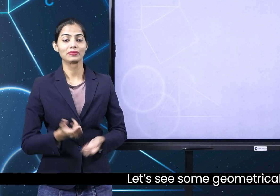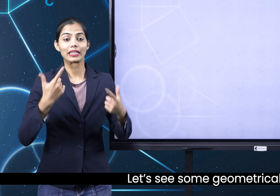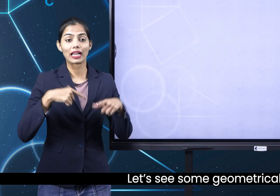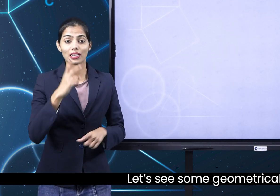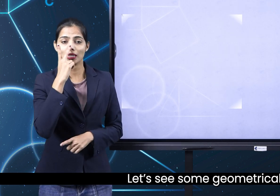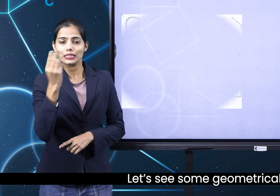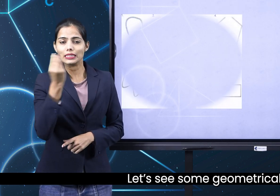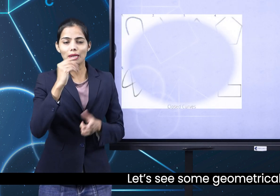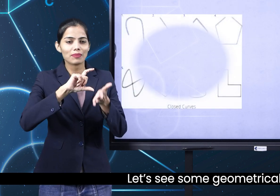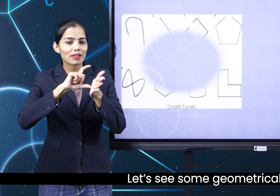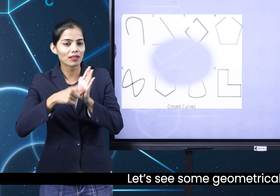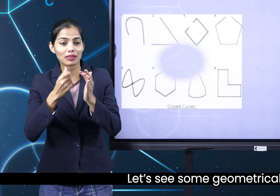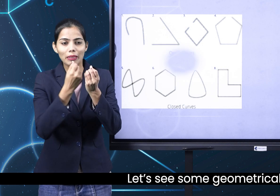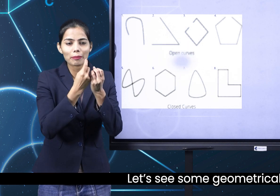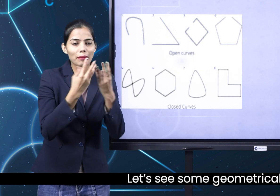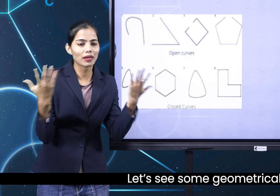Let's see some geometrical figures.